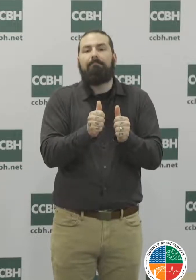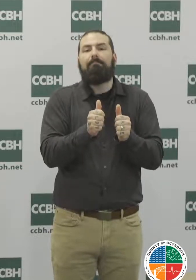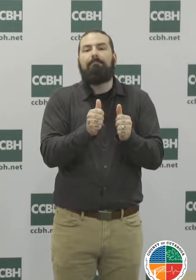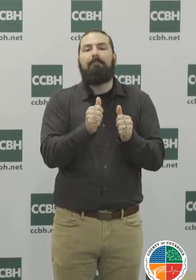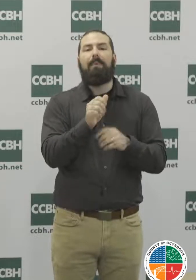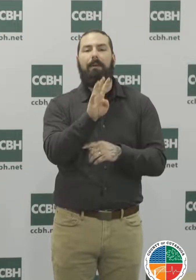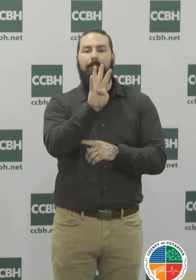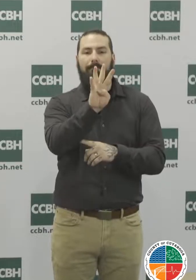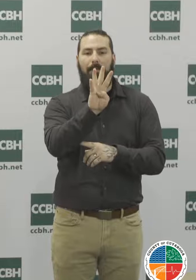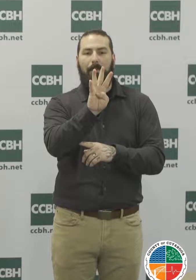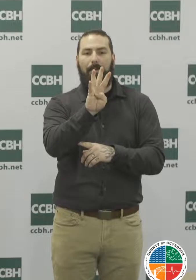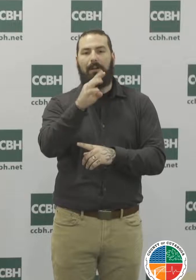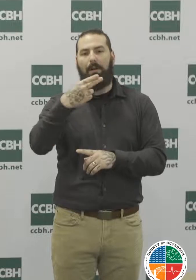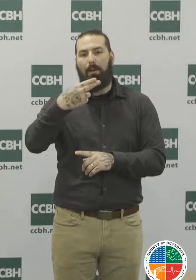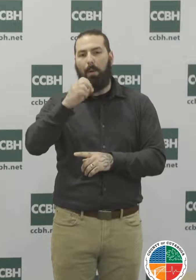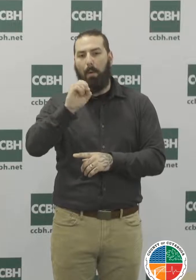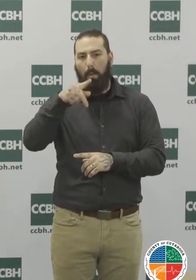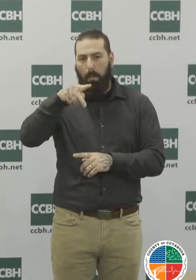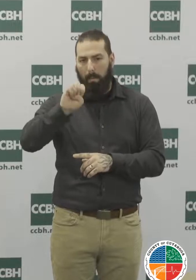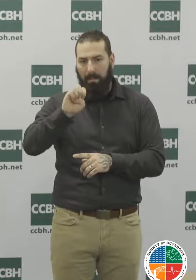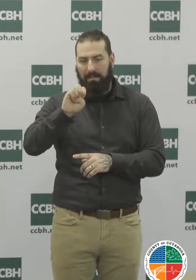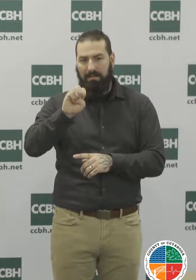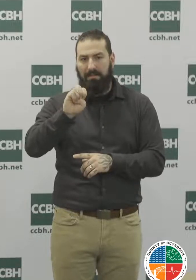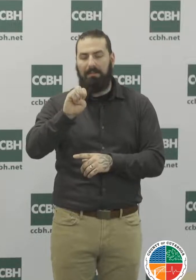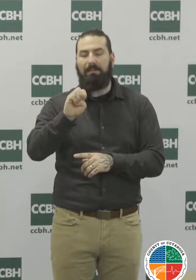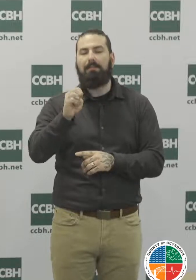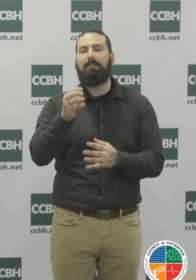number 4-HOPE to